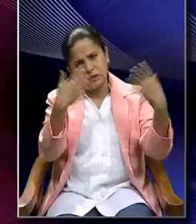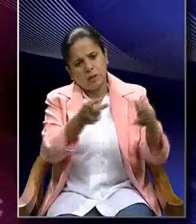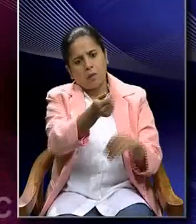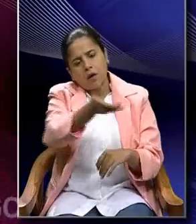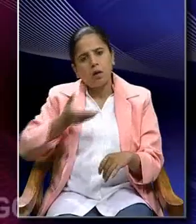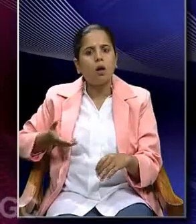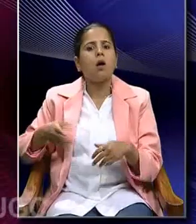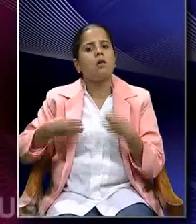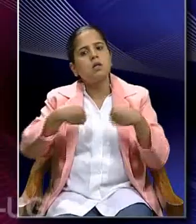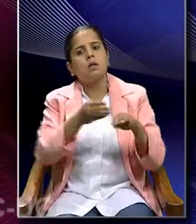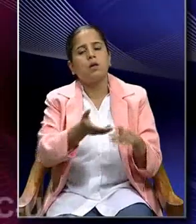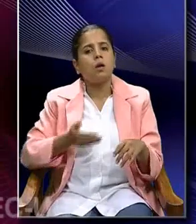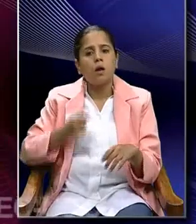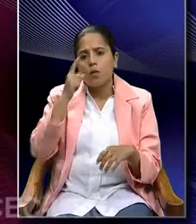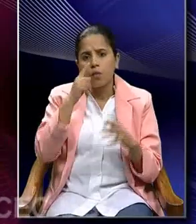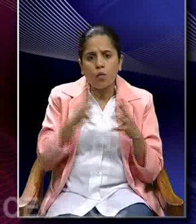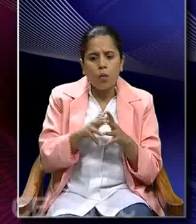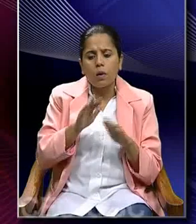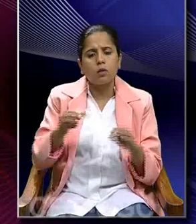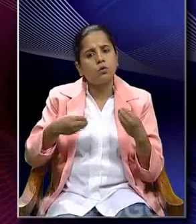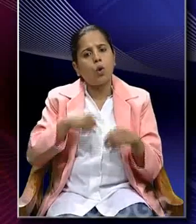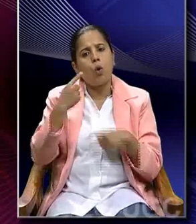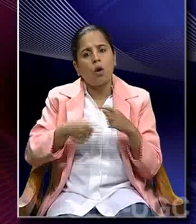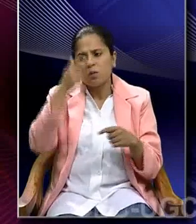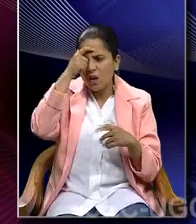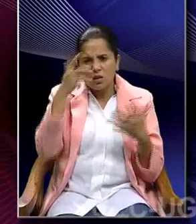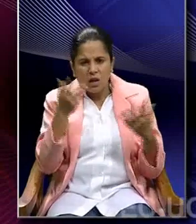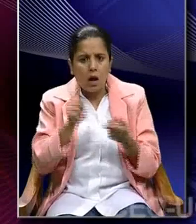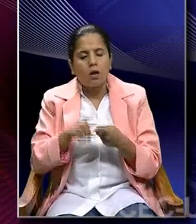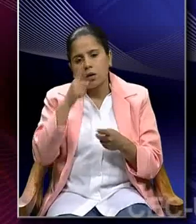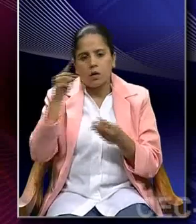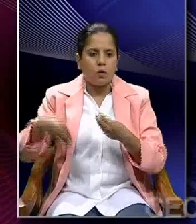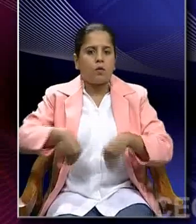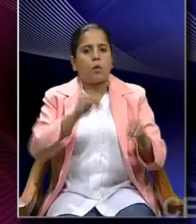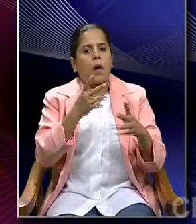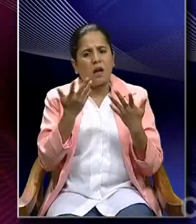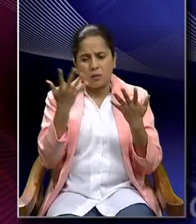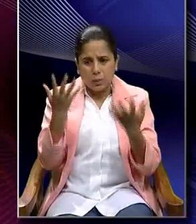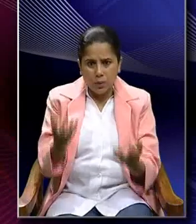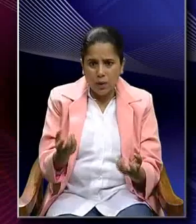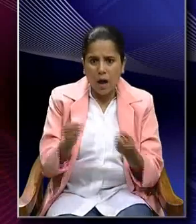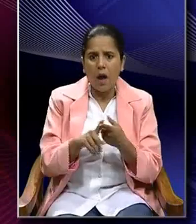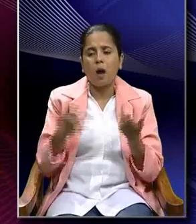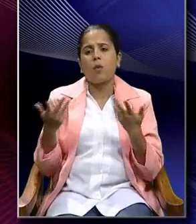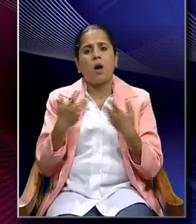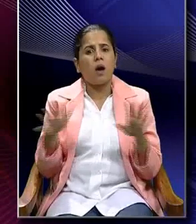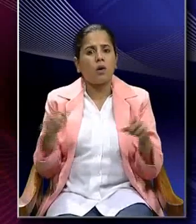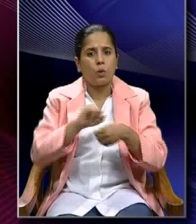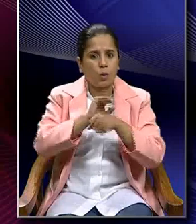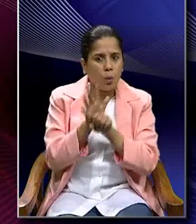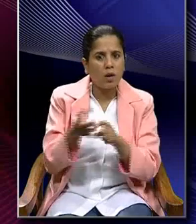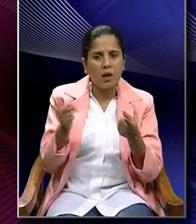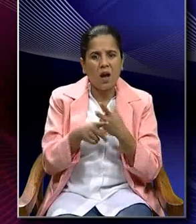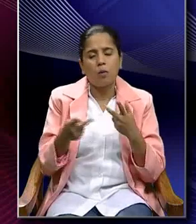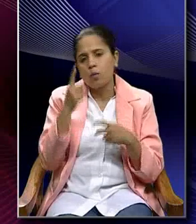women and children always increase during crisis, whether they are famines or whether they are pandemic like the